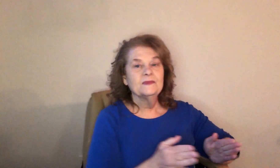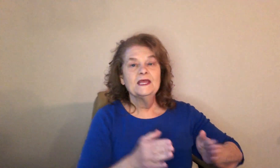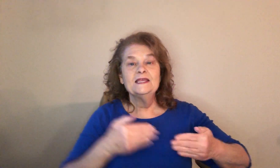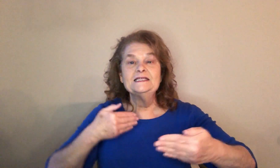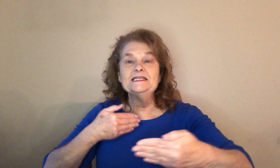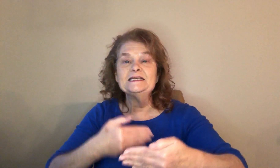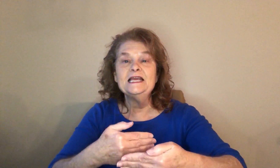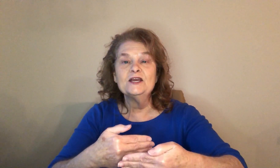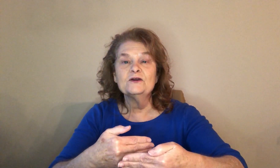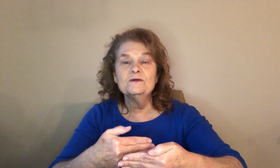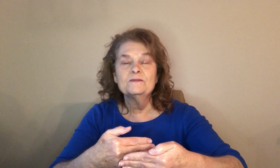This is near.